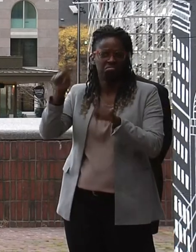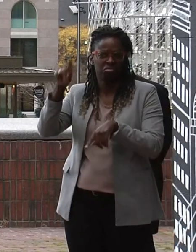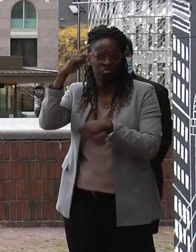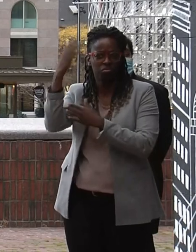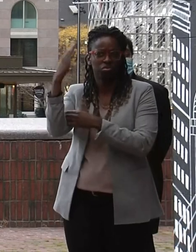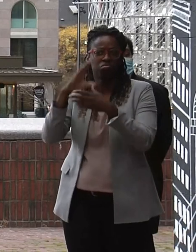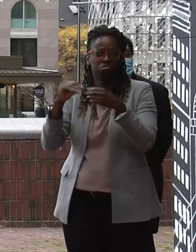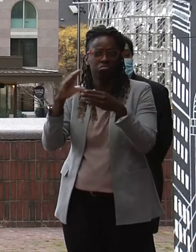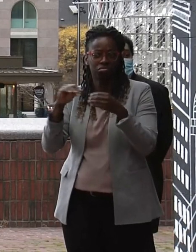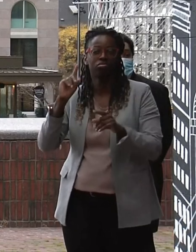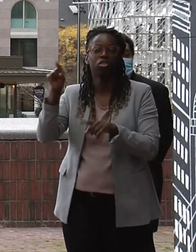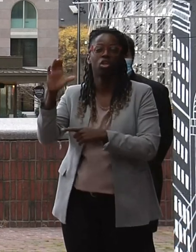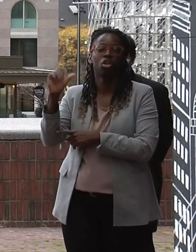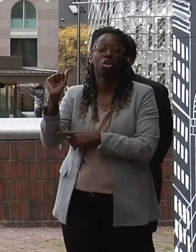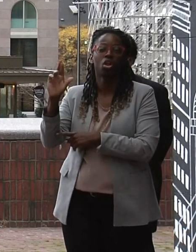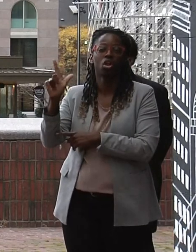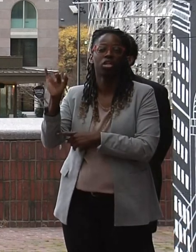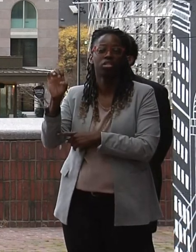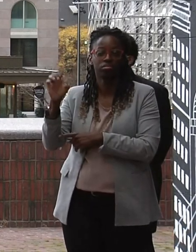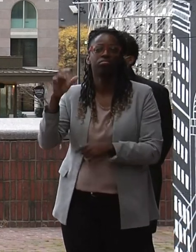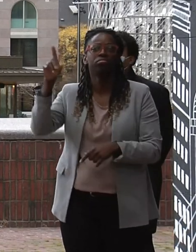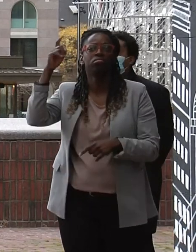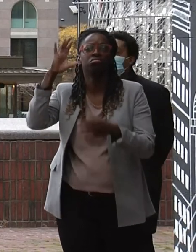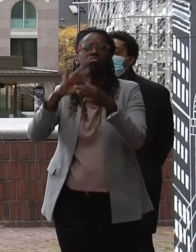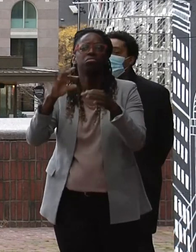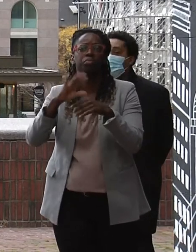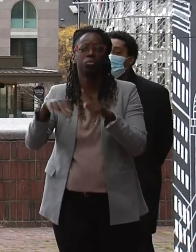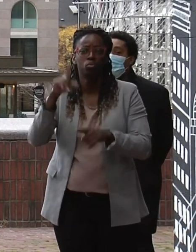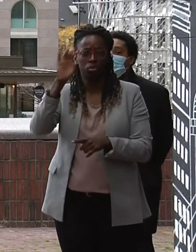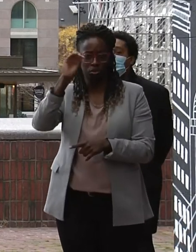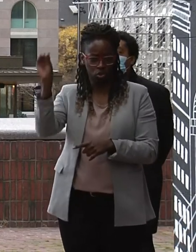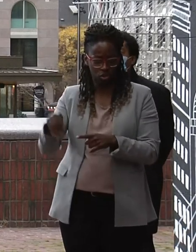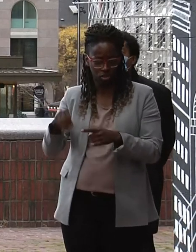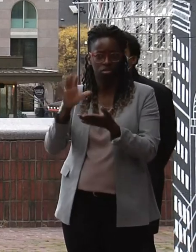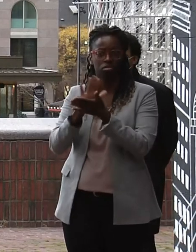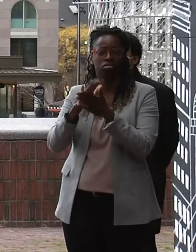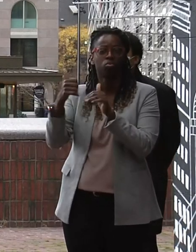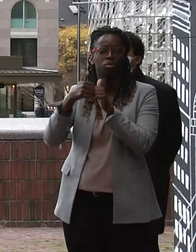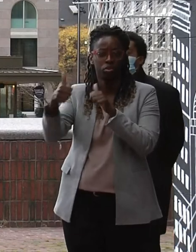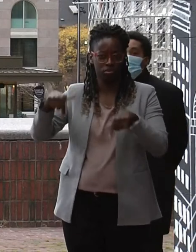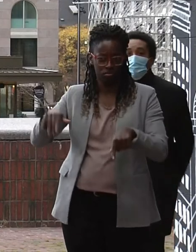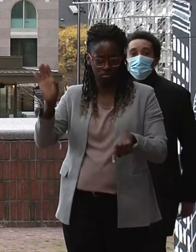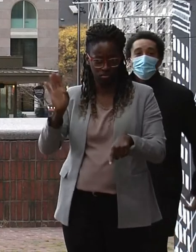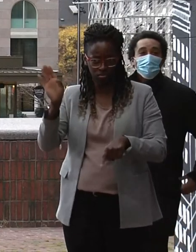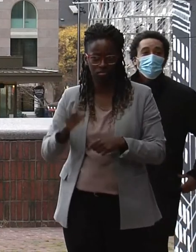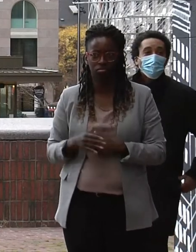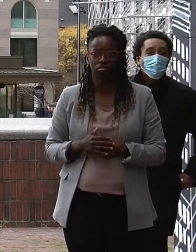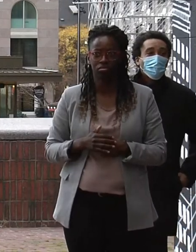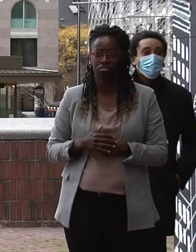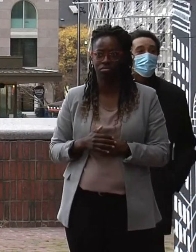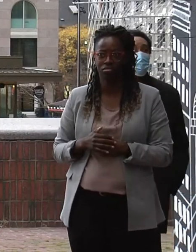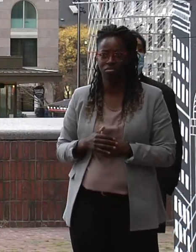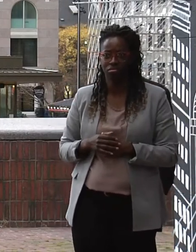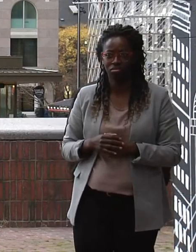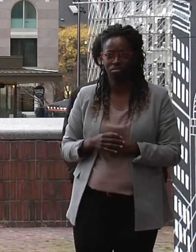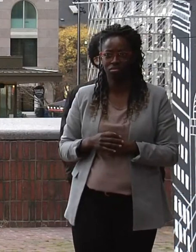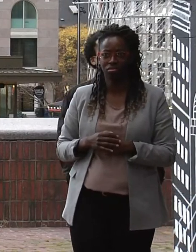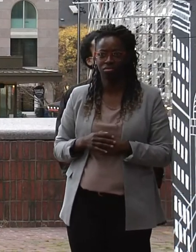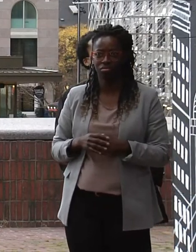100% in-person learning. Is that something, and the reason he said that is because he said it's just not a major source of community